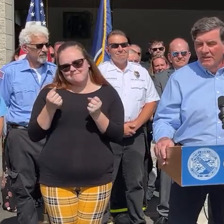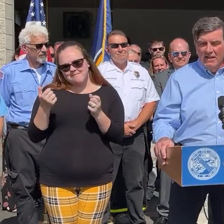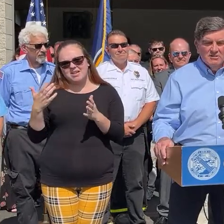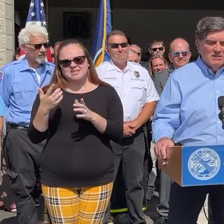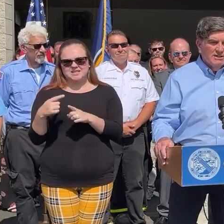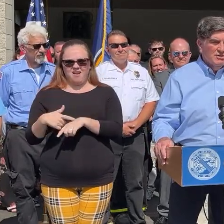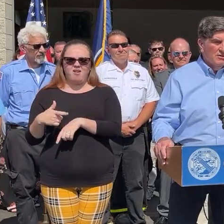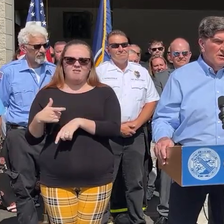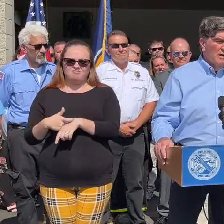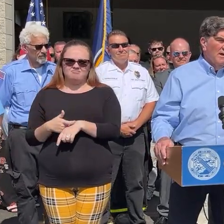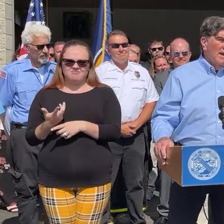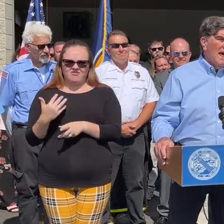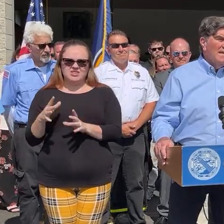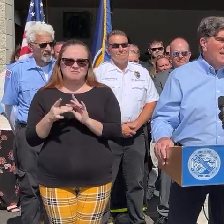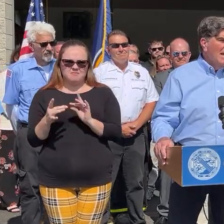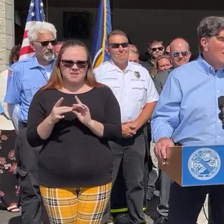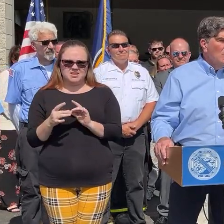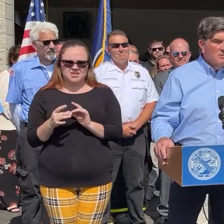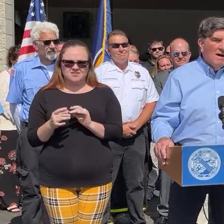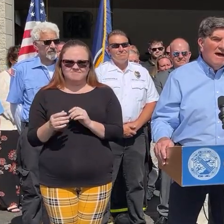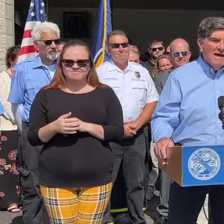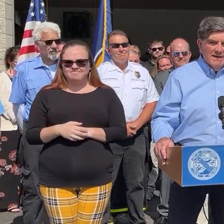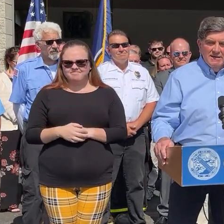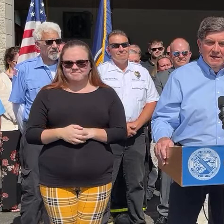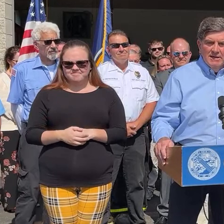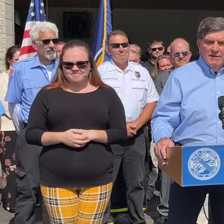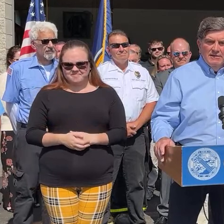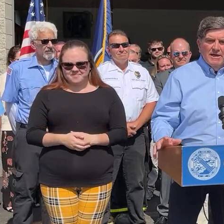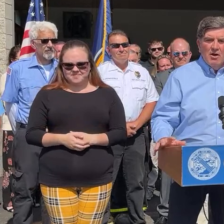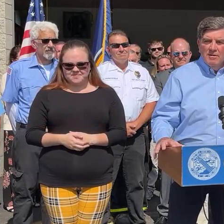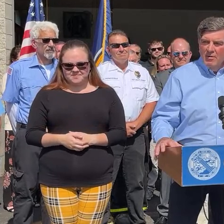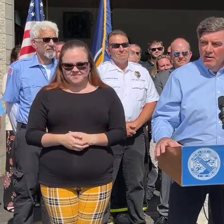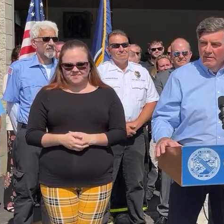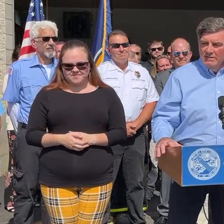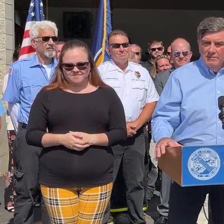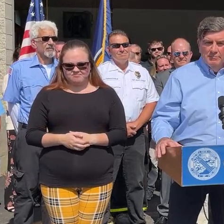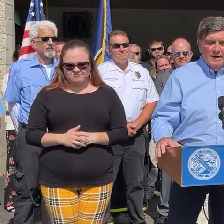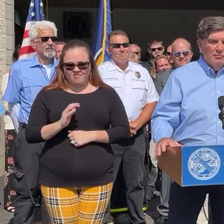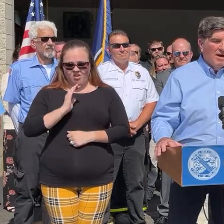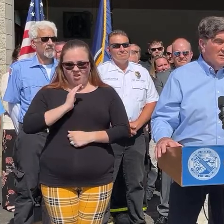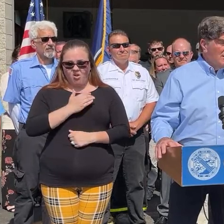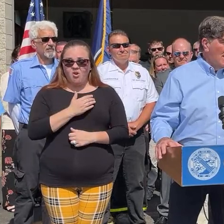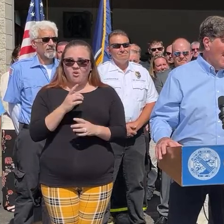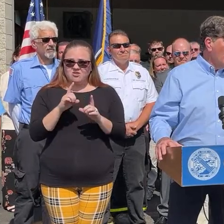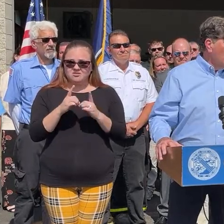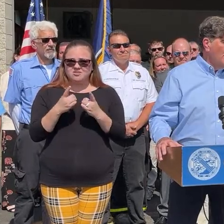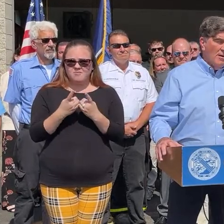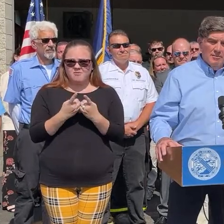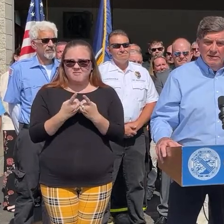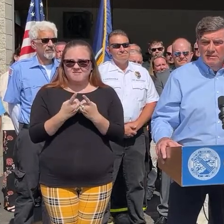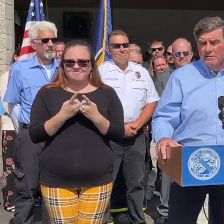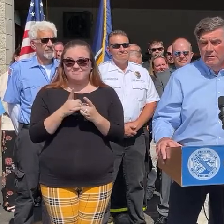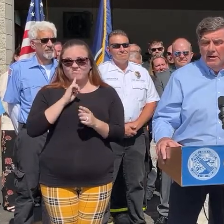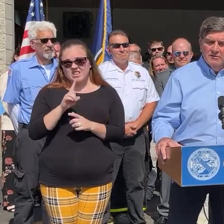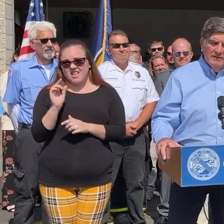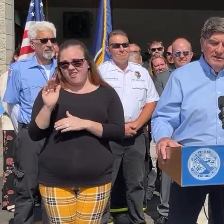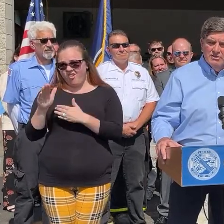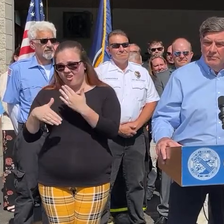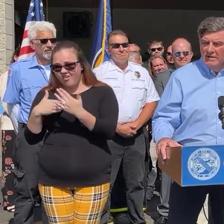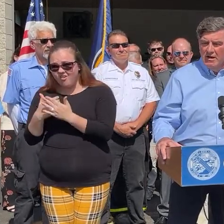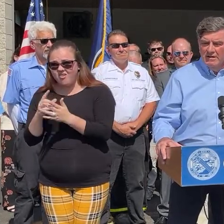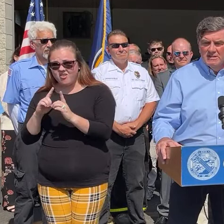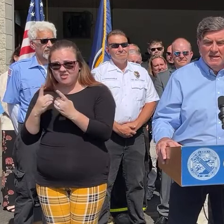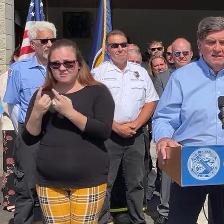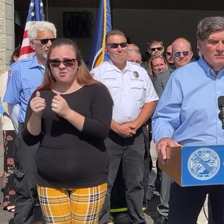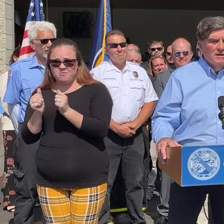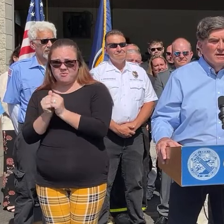over at the legislature, not a day goes by that our department, but I'm proud to say every department under the leadership of